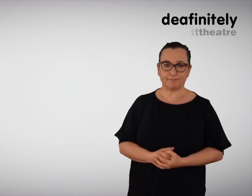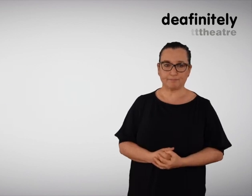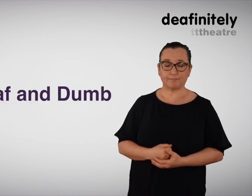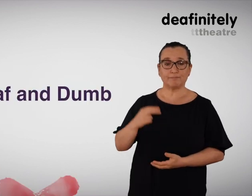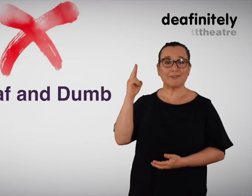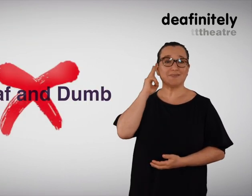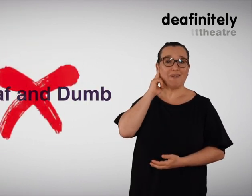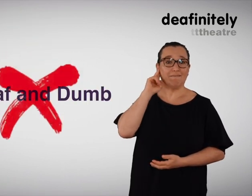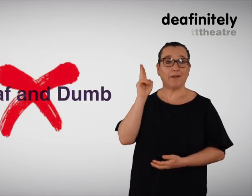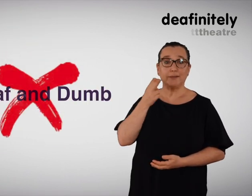deaf and dumb.